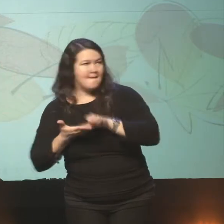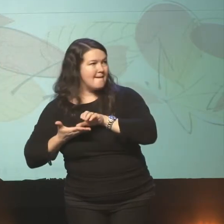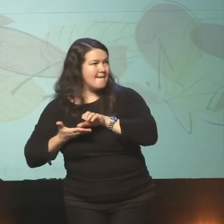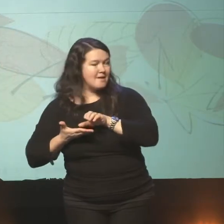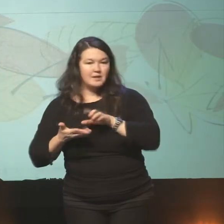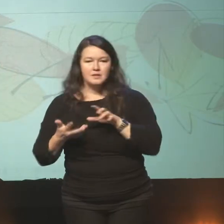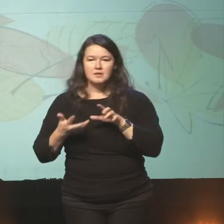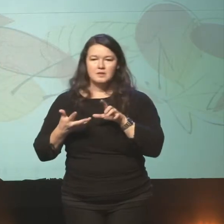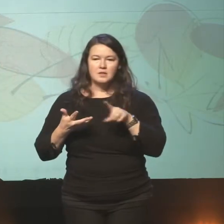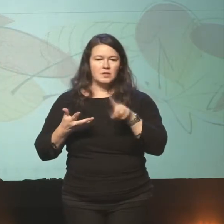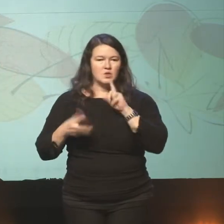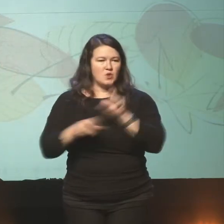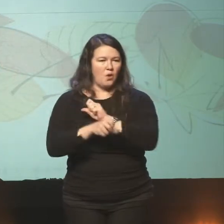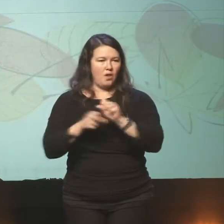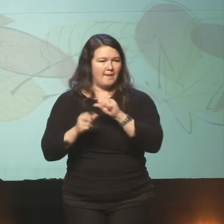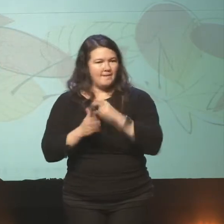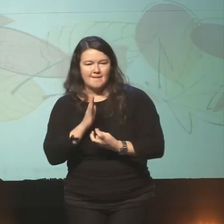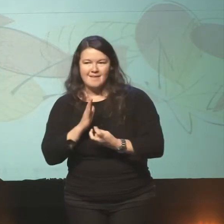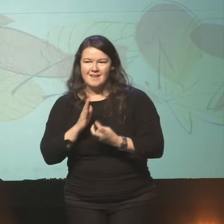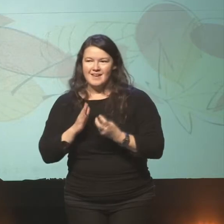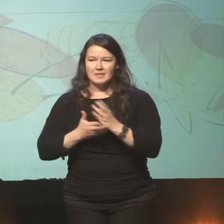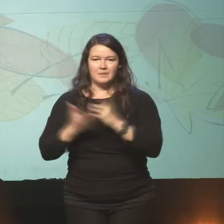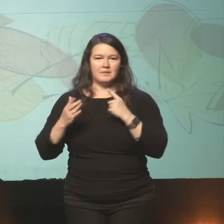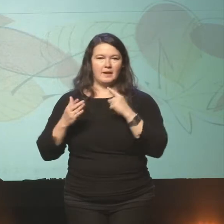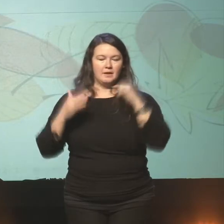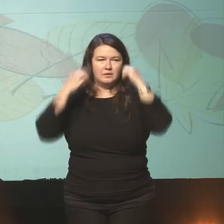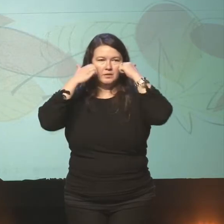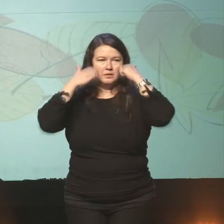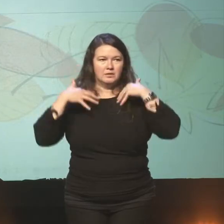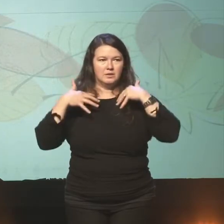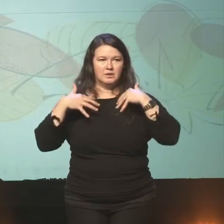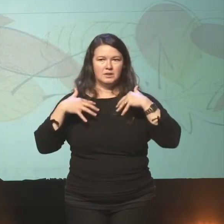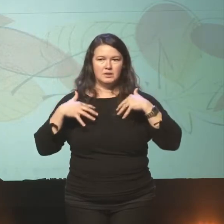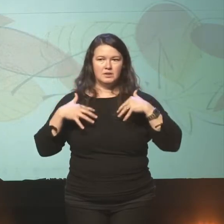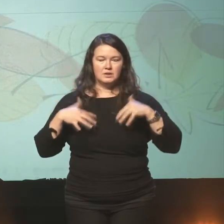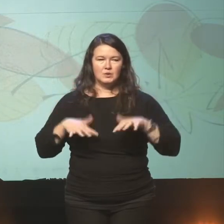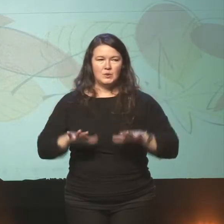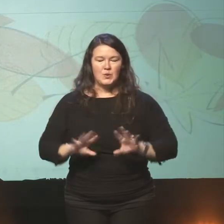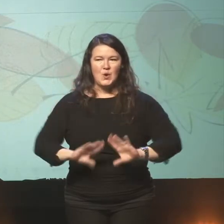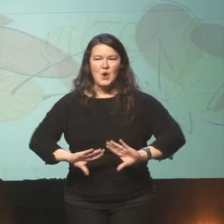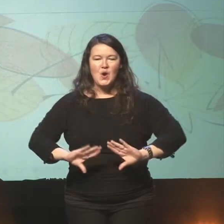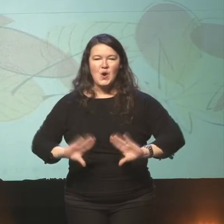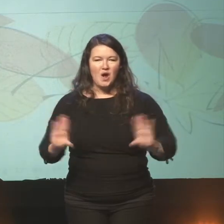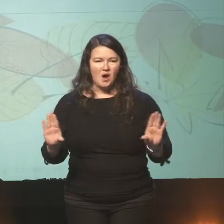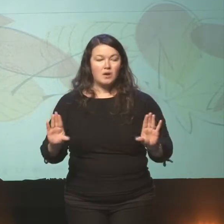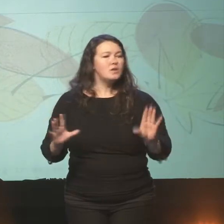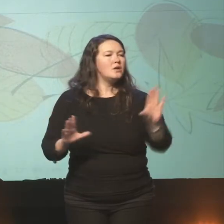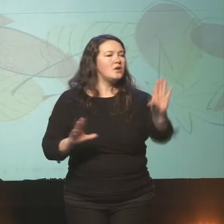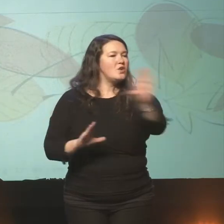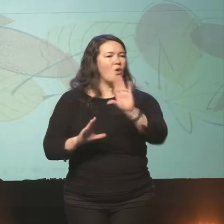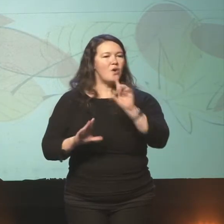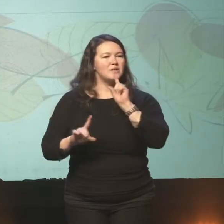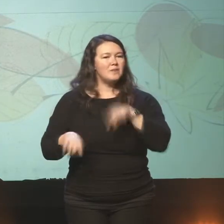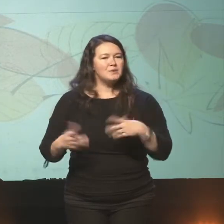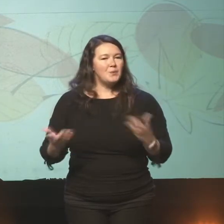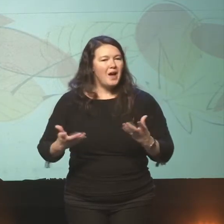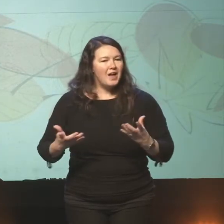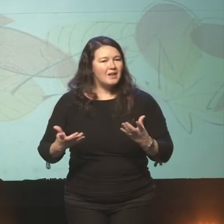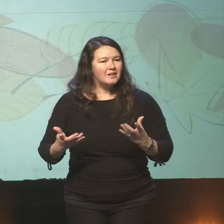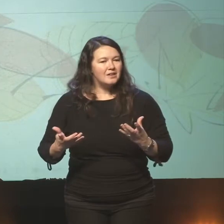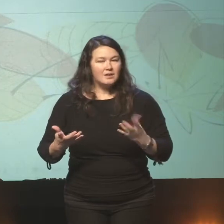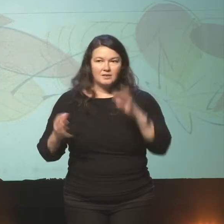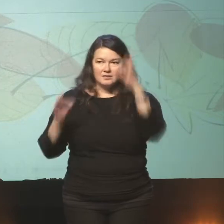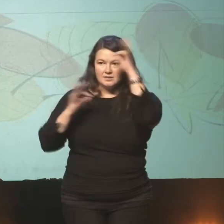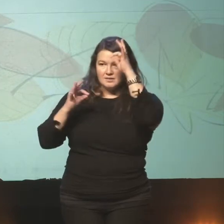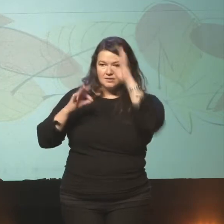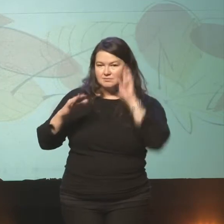You're totally, but some of us just went into cold sweats. Right? No, what was your response to that idea of not knowing